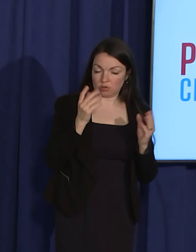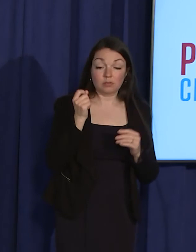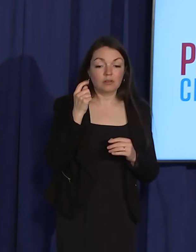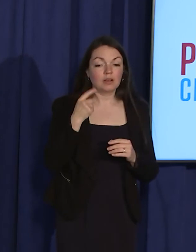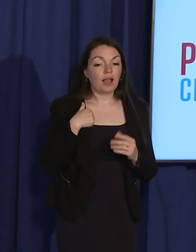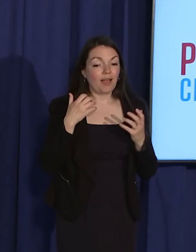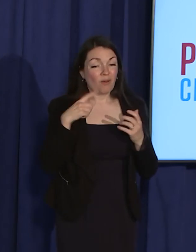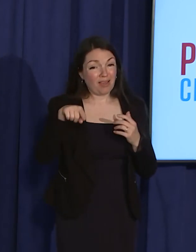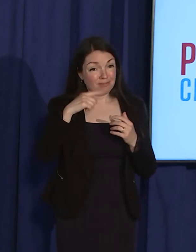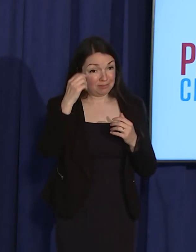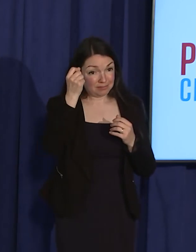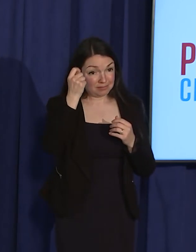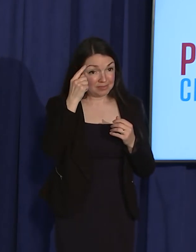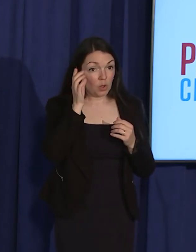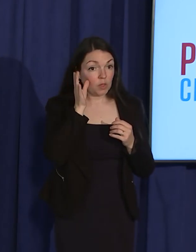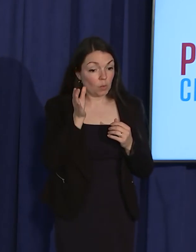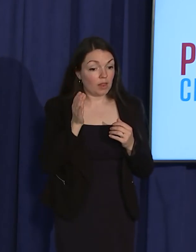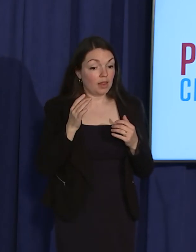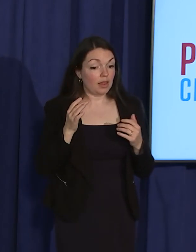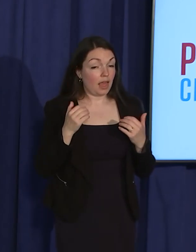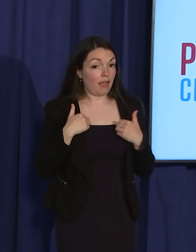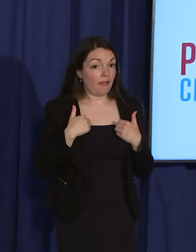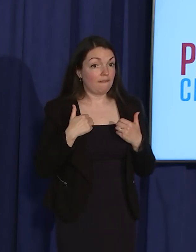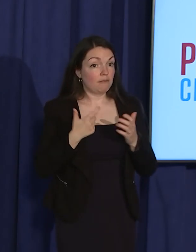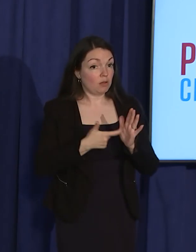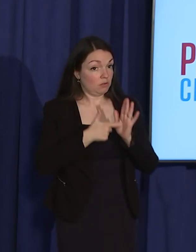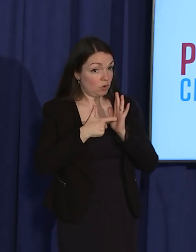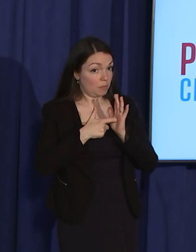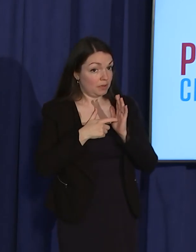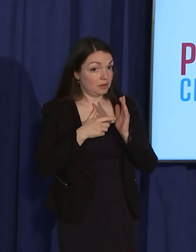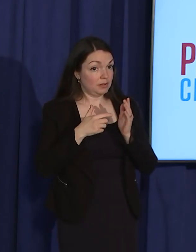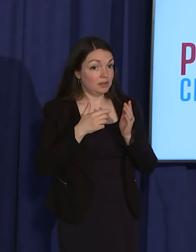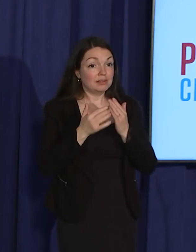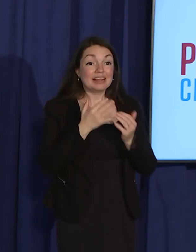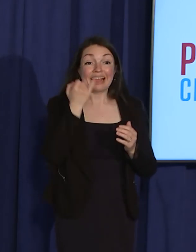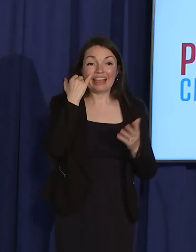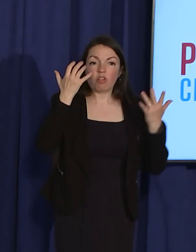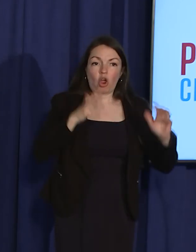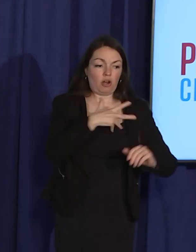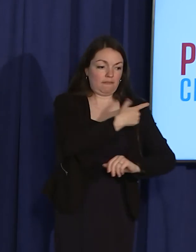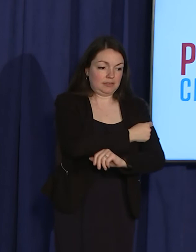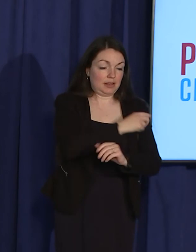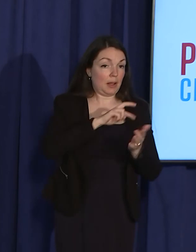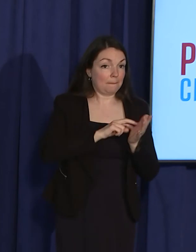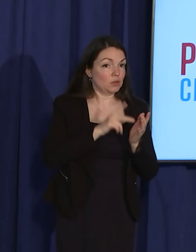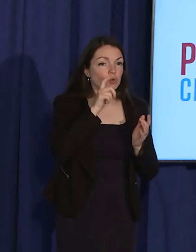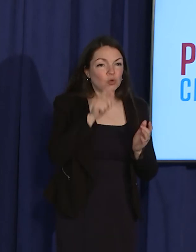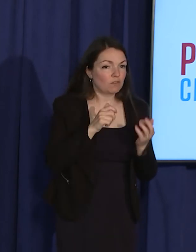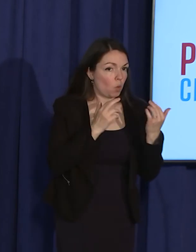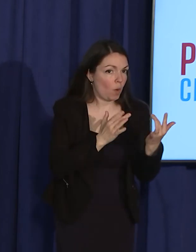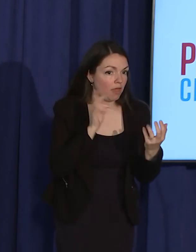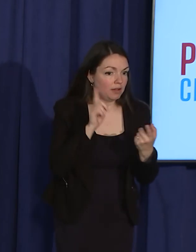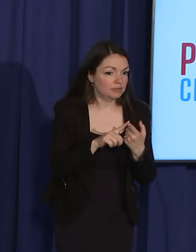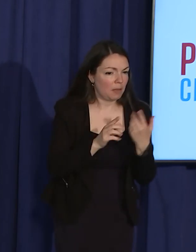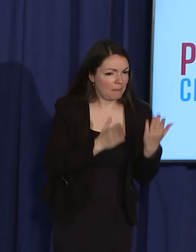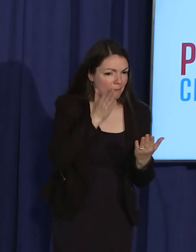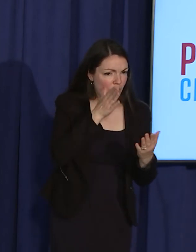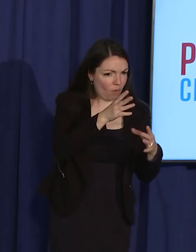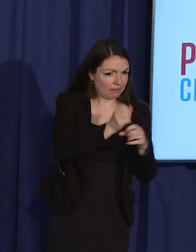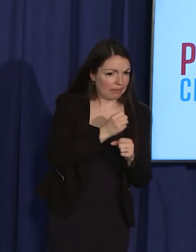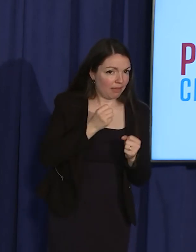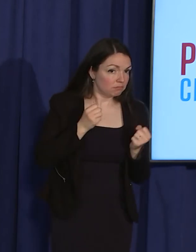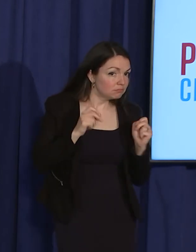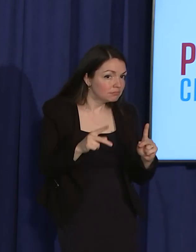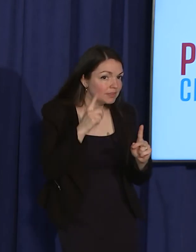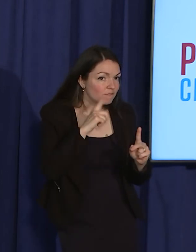that there will be eligibility for this, even if you already got vaccinated. So you don't need to wait to say, maybe I'm going to have the chance